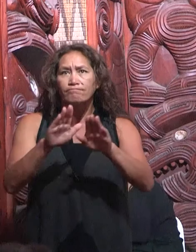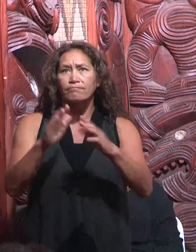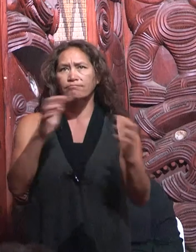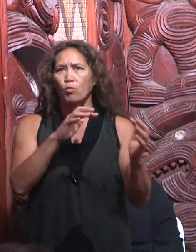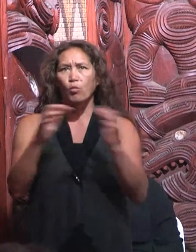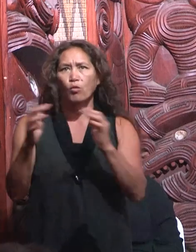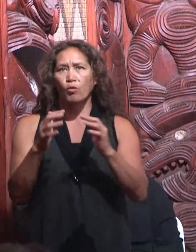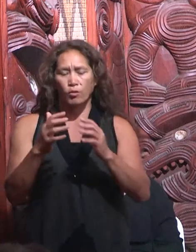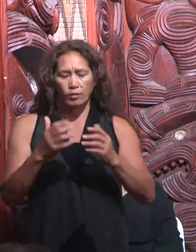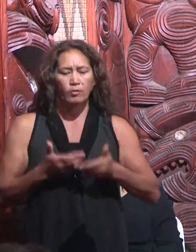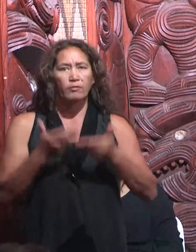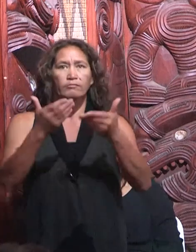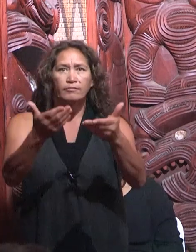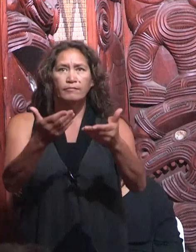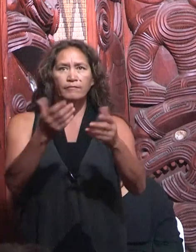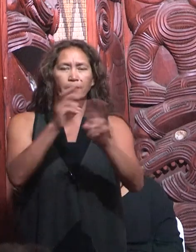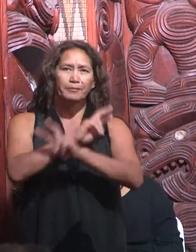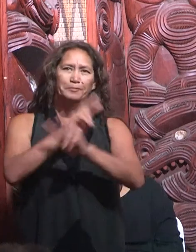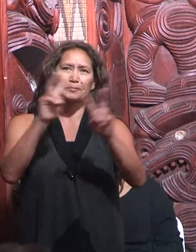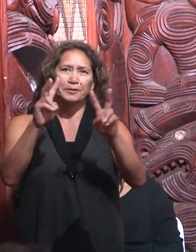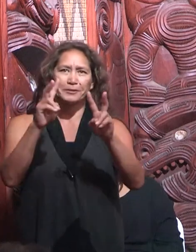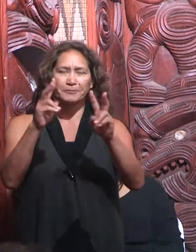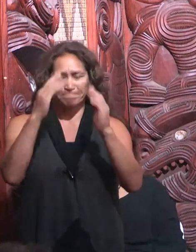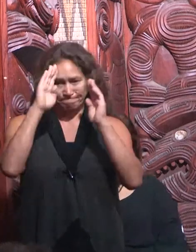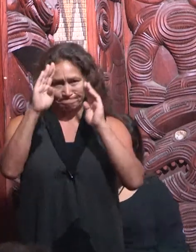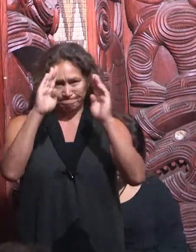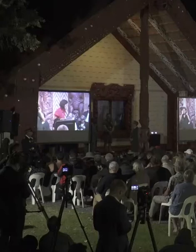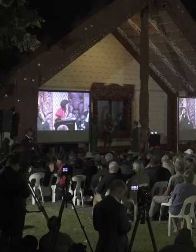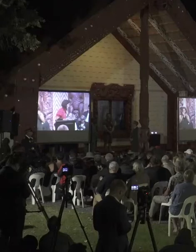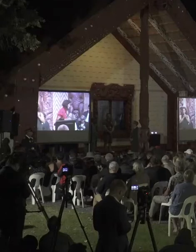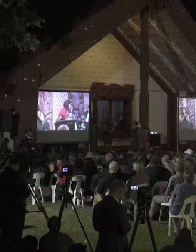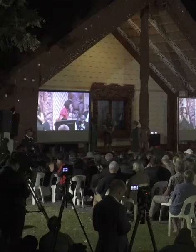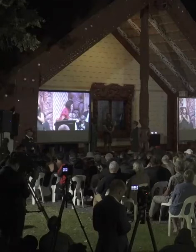rangi Mārie. Tēnā koutou katoa.